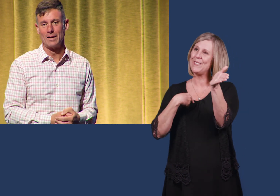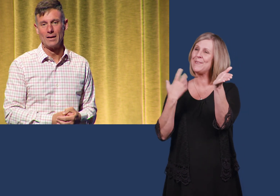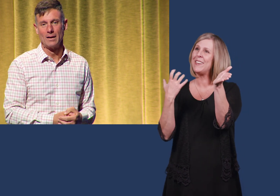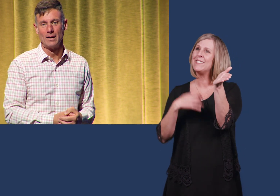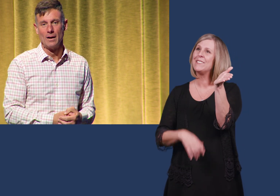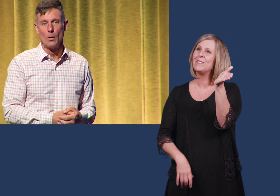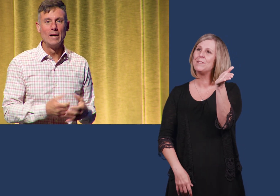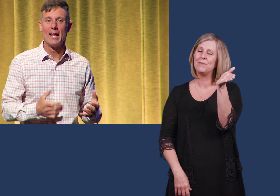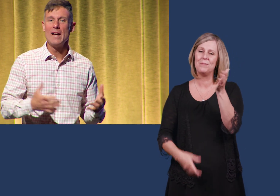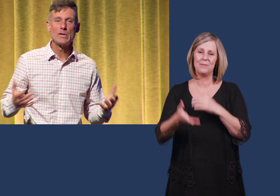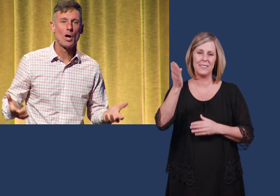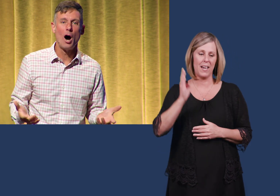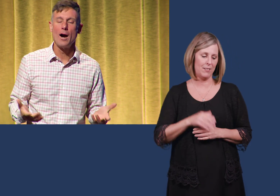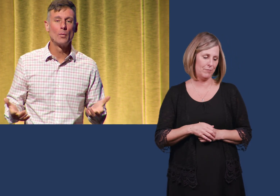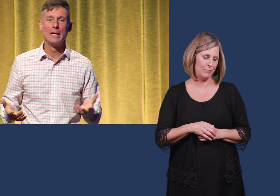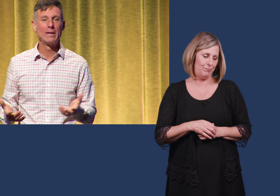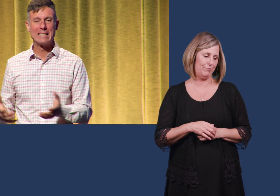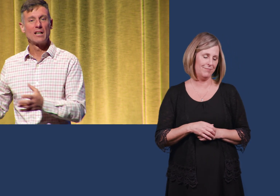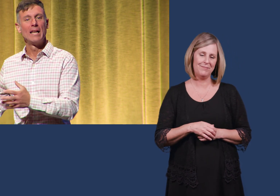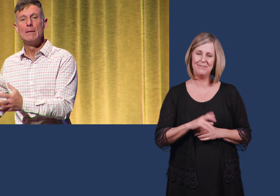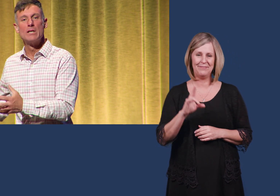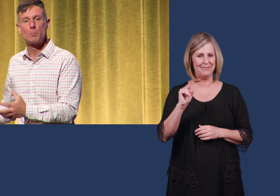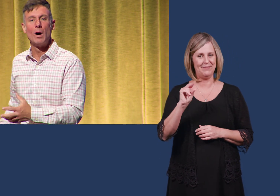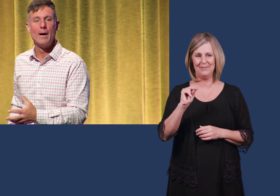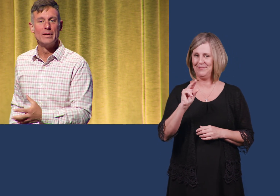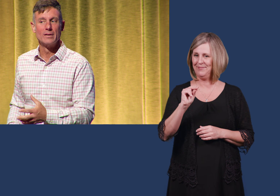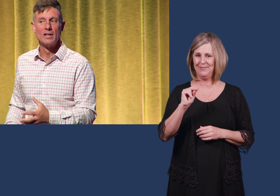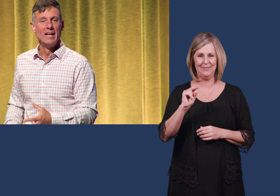way." When life is hard, we don't get to